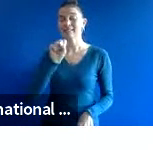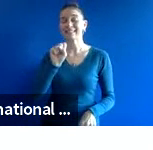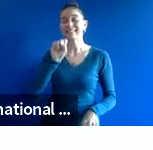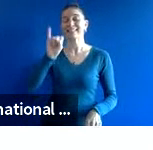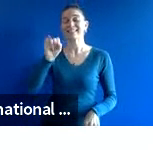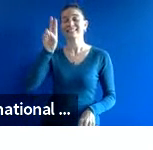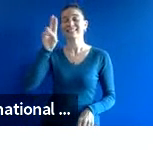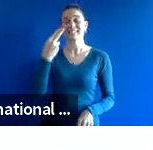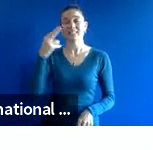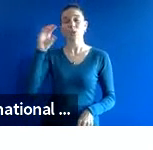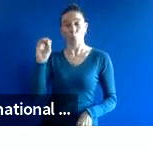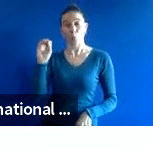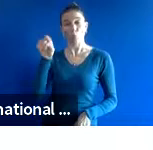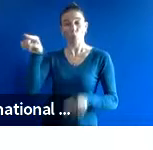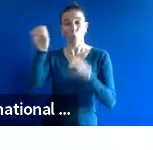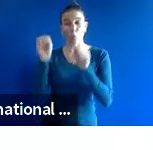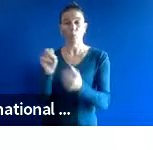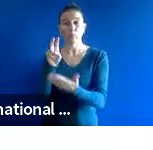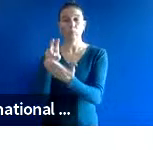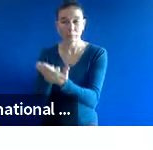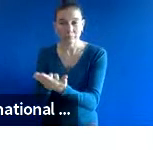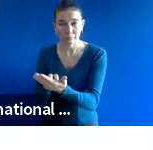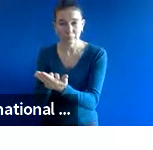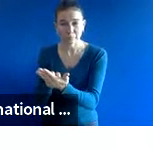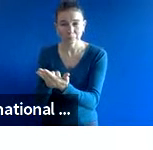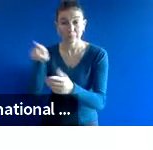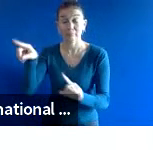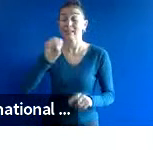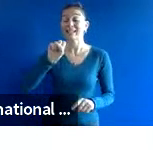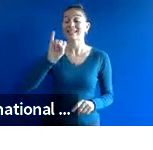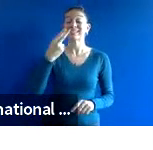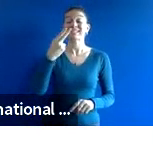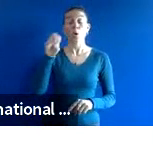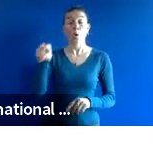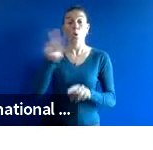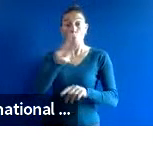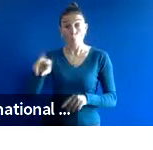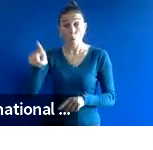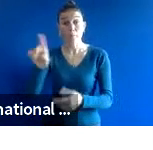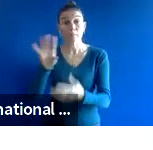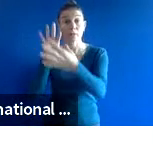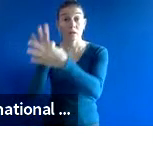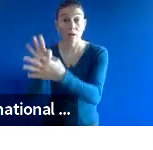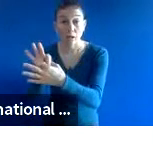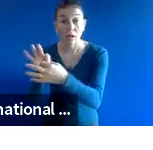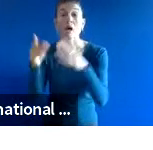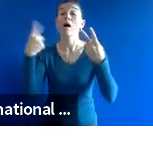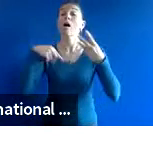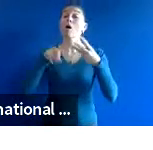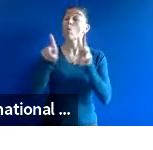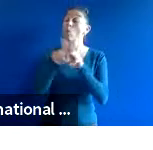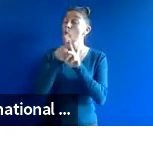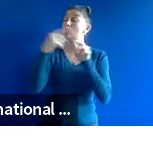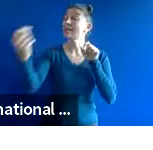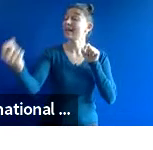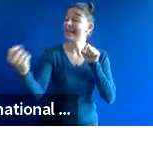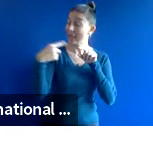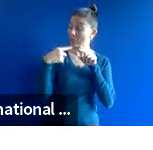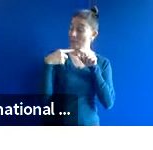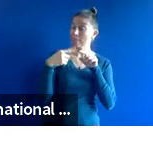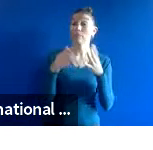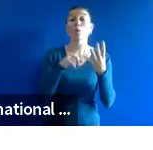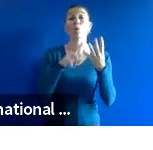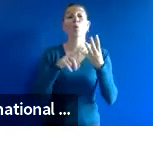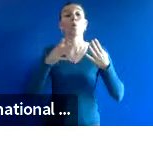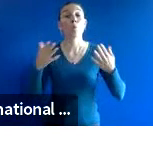also on the Inclusive Universities webinar. You can reach out also through email, but you can also have all the